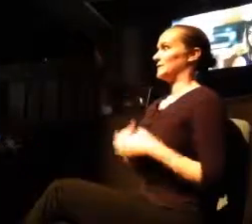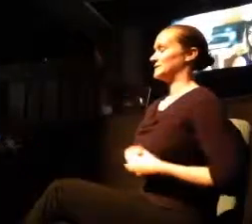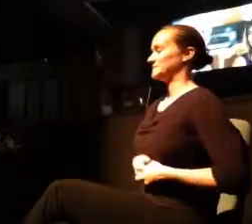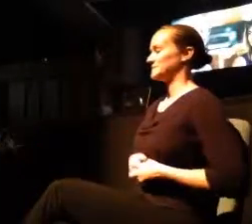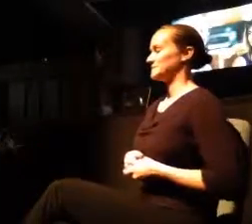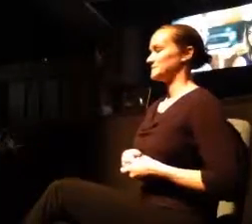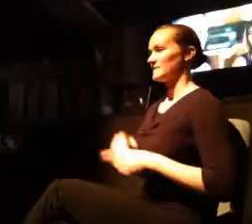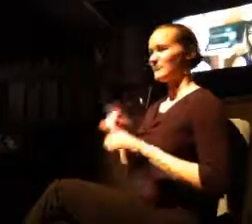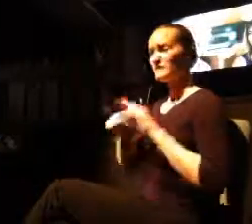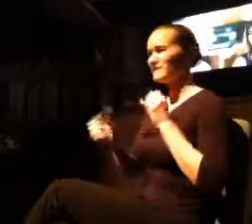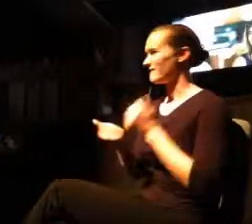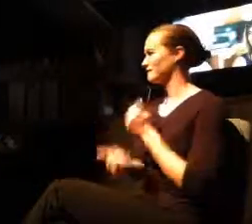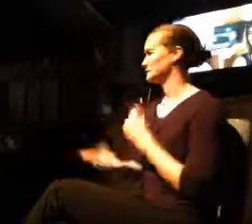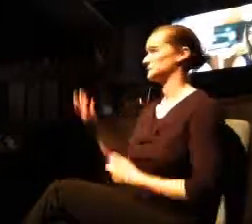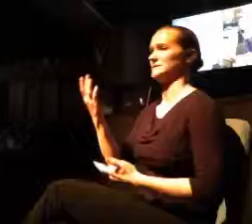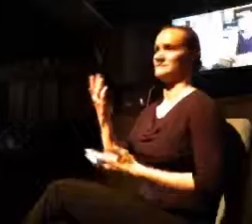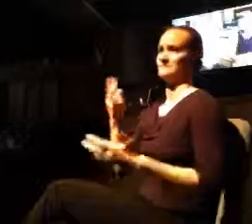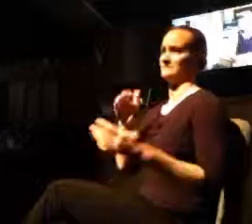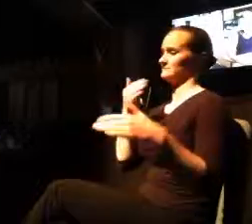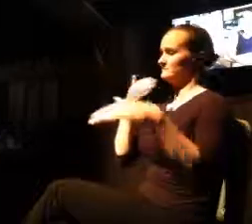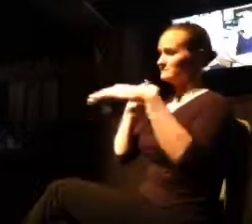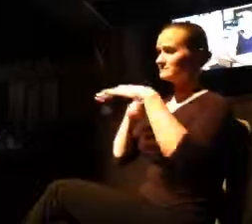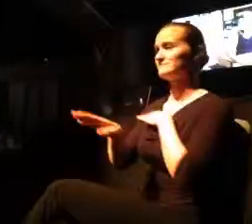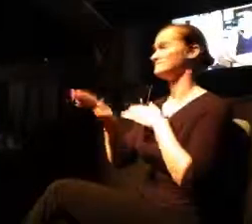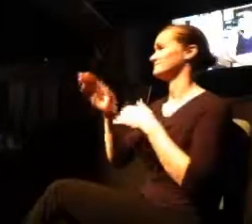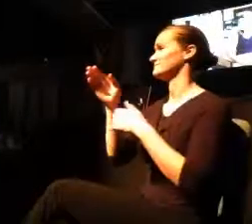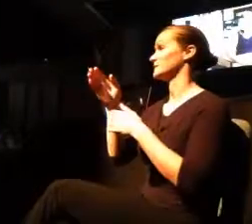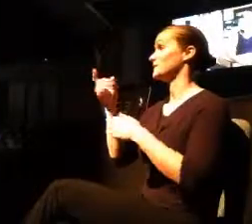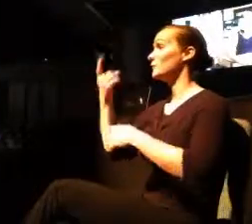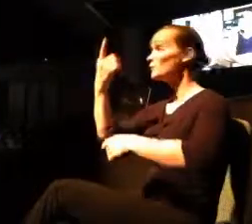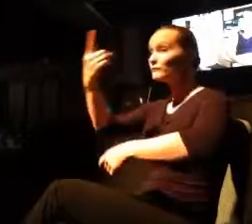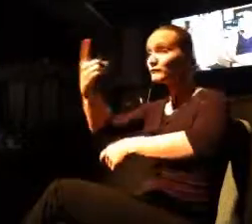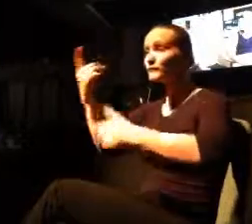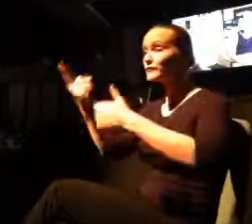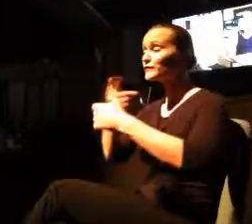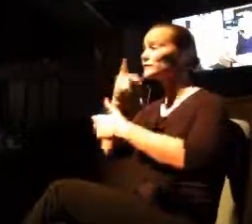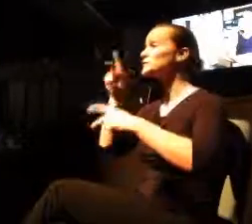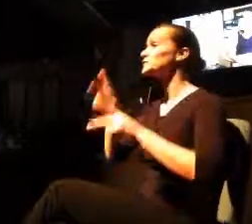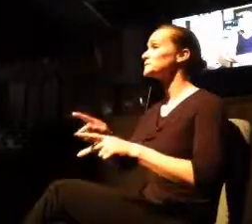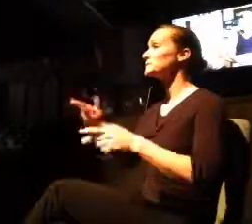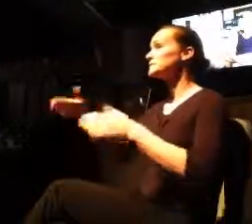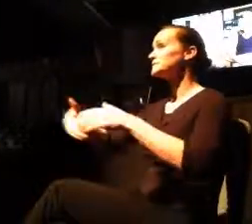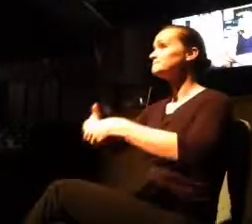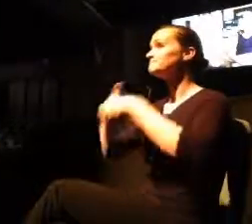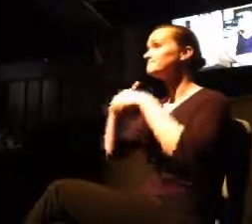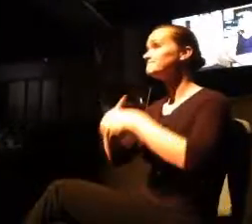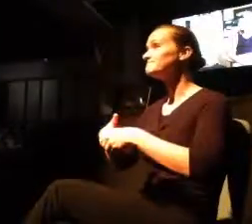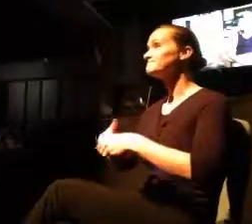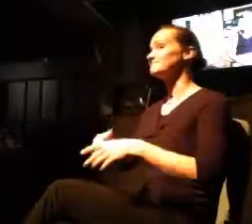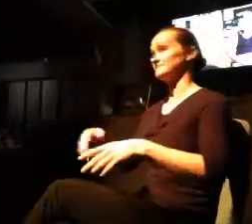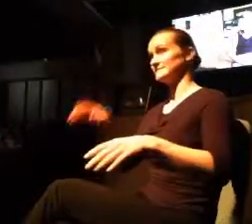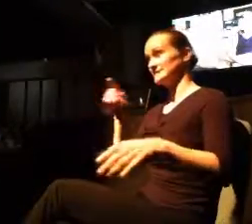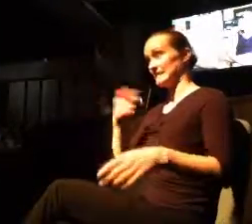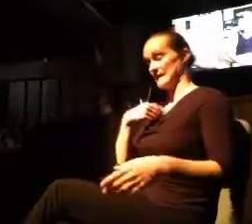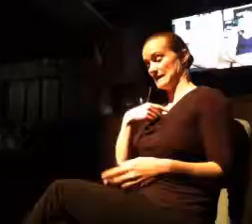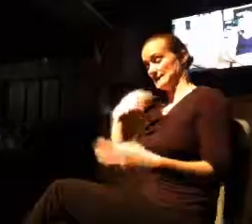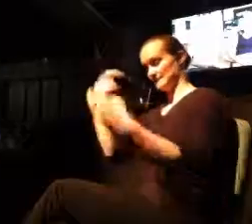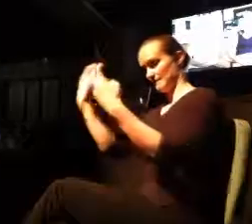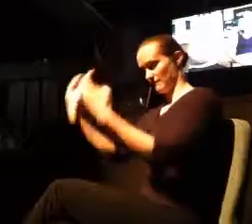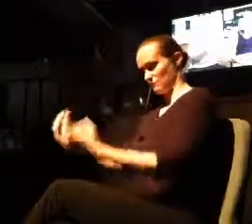And but everybody from the start, the person that shook my hand as I came in the door, sat down,